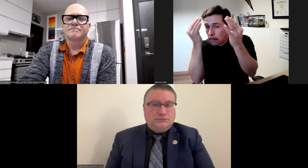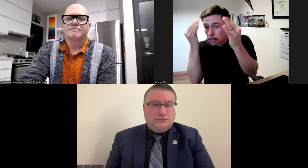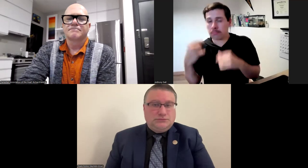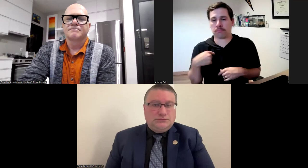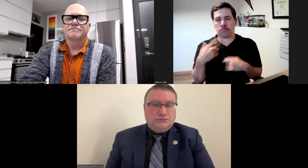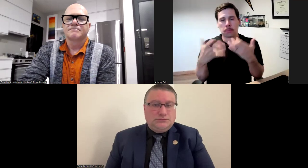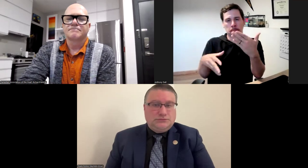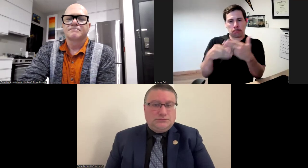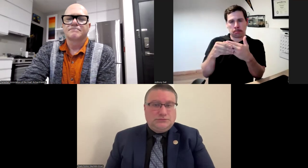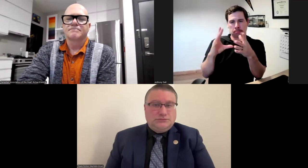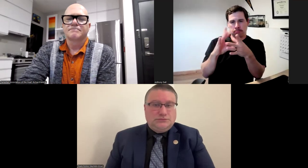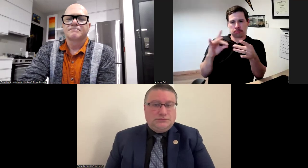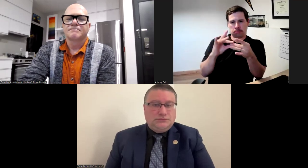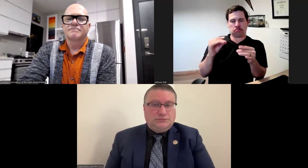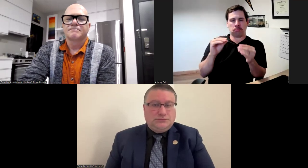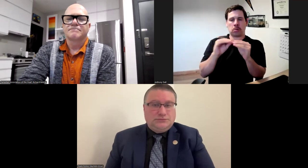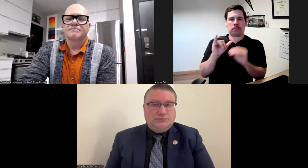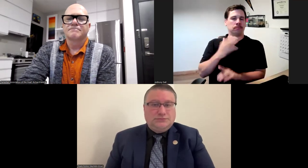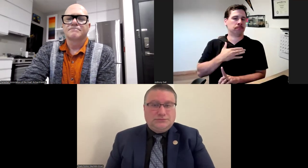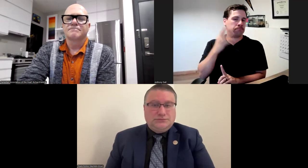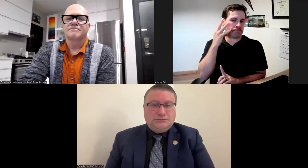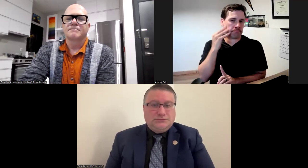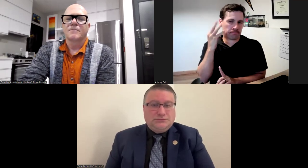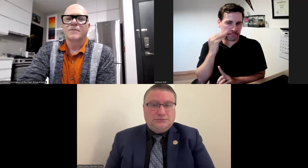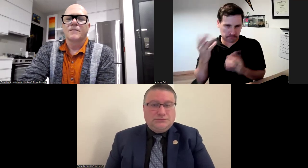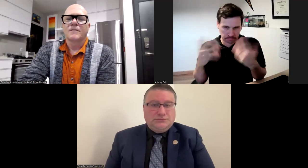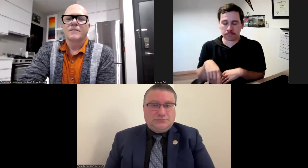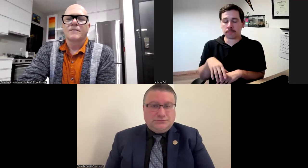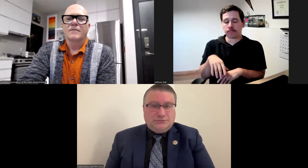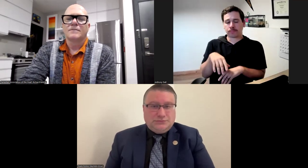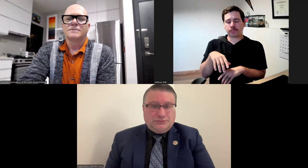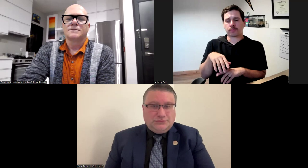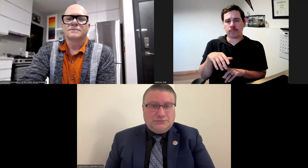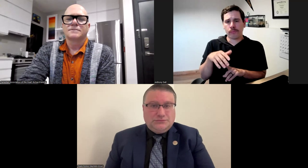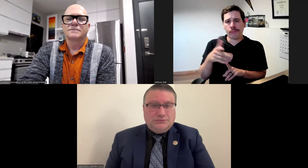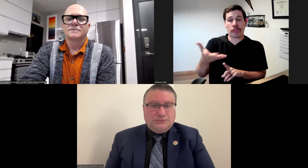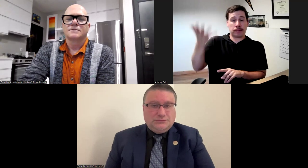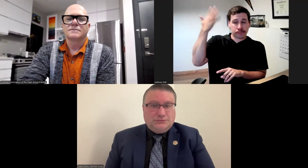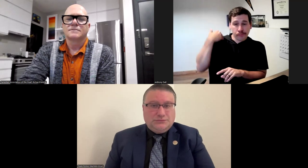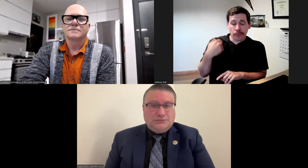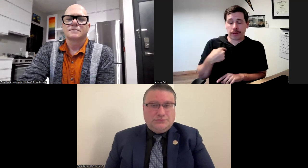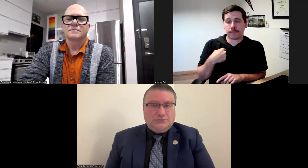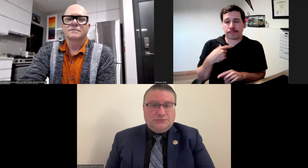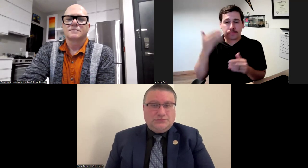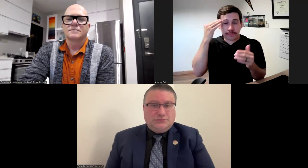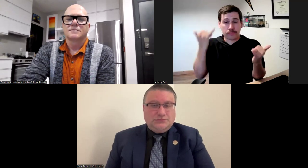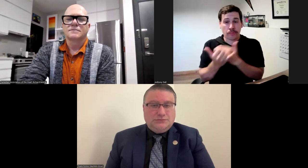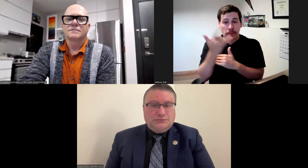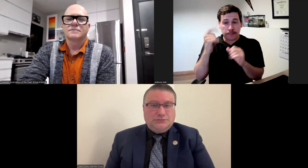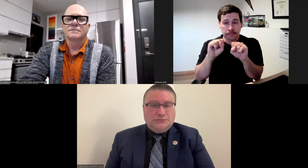Any other questions? If you're thinking about it, that's fine. I will add a comment from my own experience. It was a